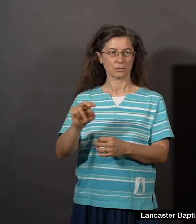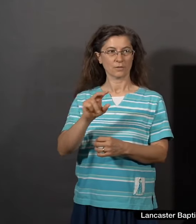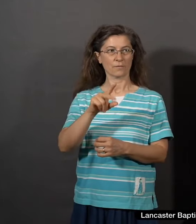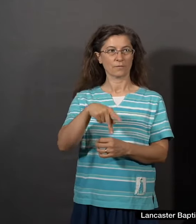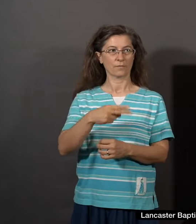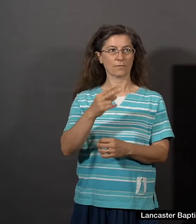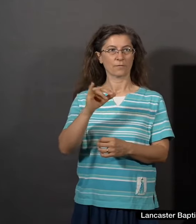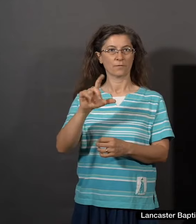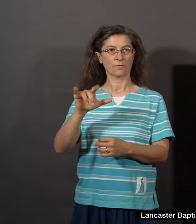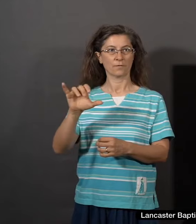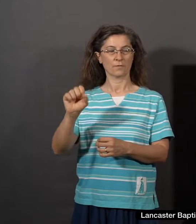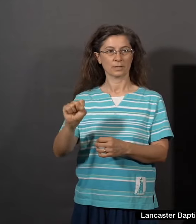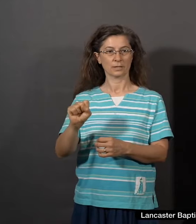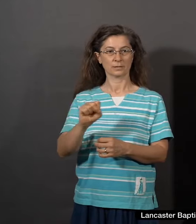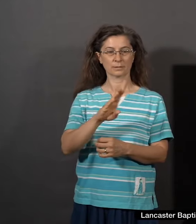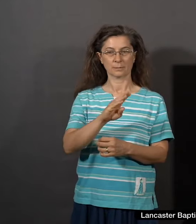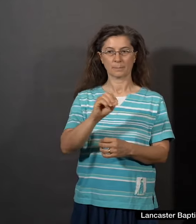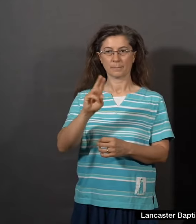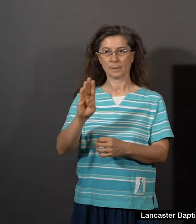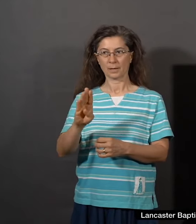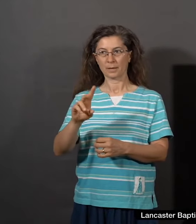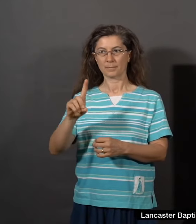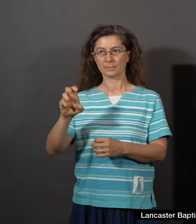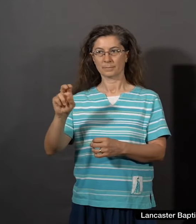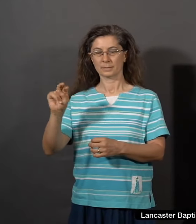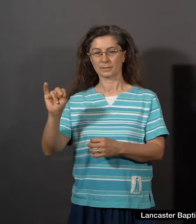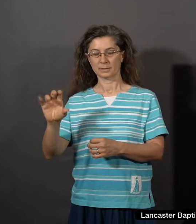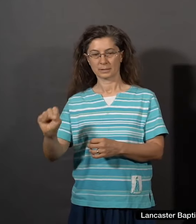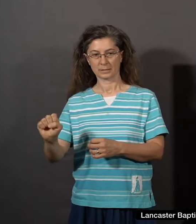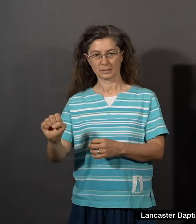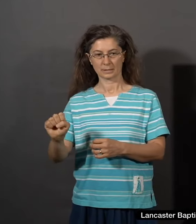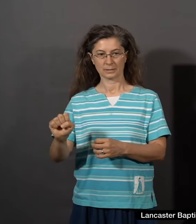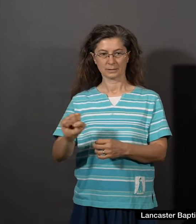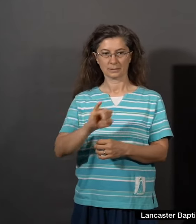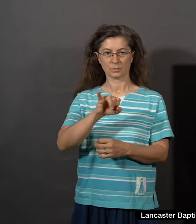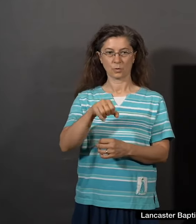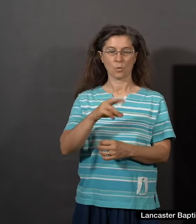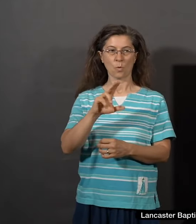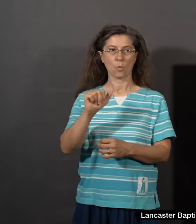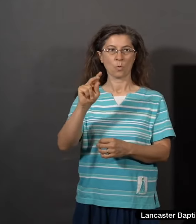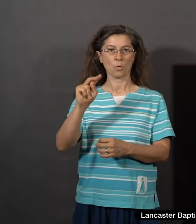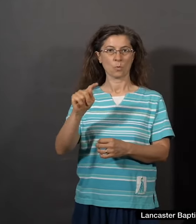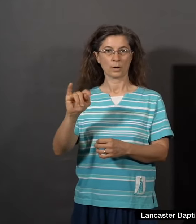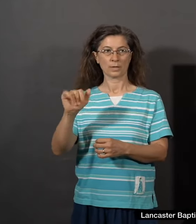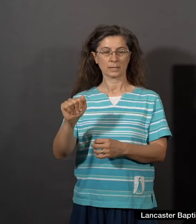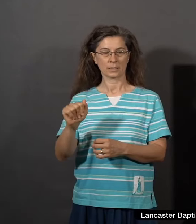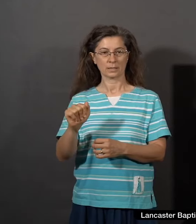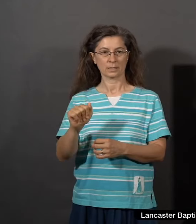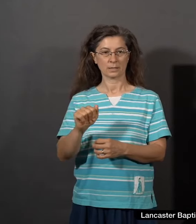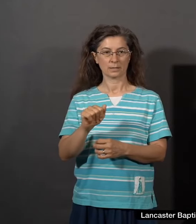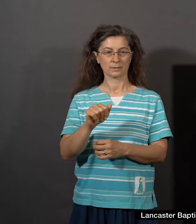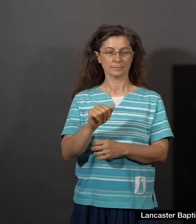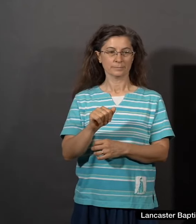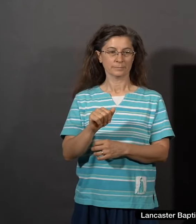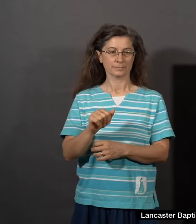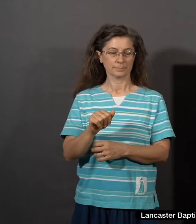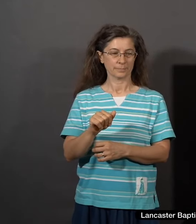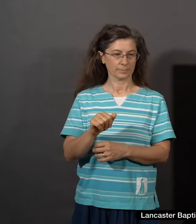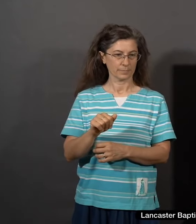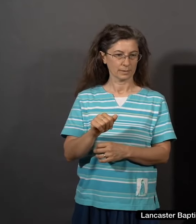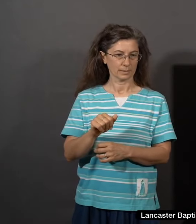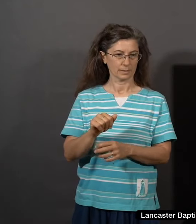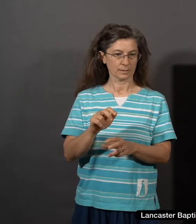bob and denise hightower morning uh juanita albape uh we have the andrevis from the